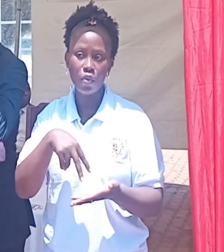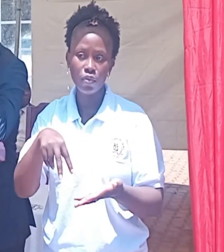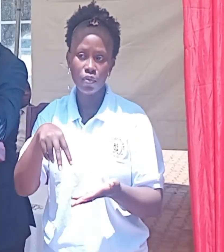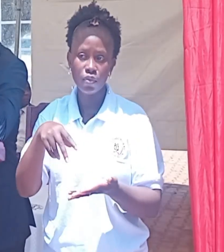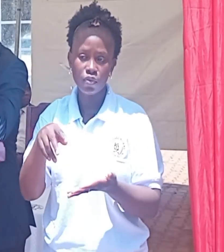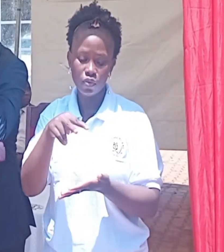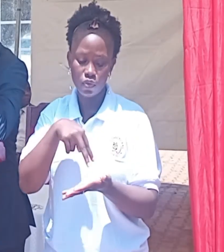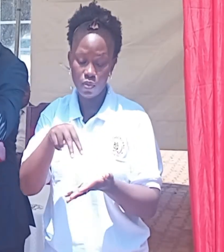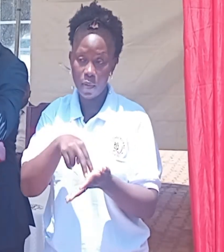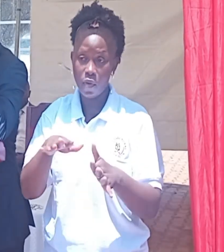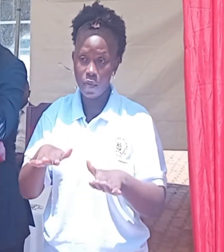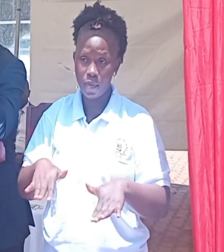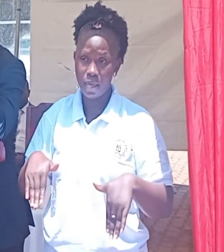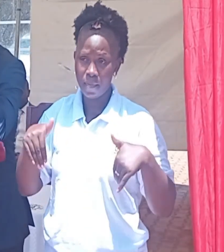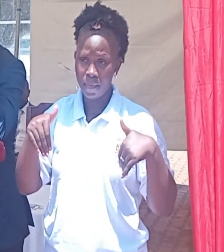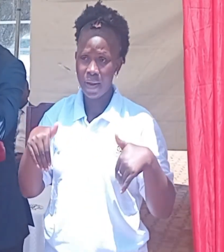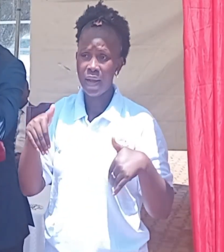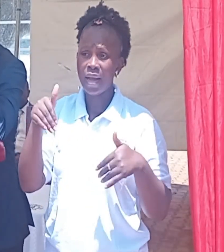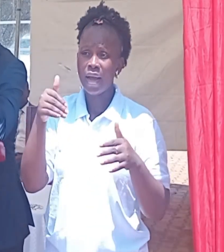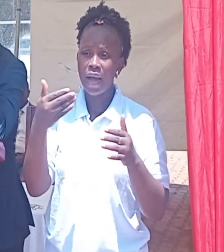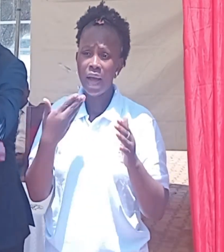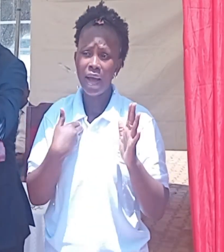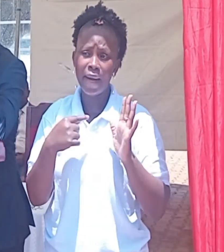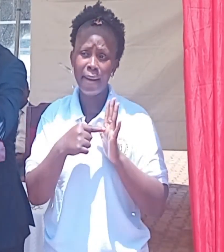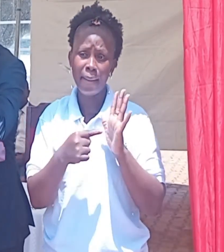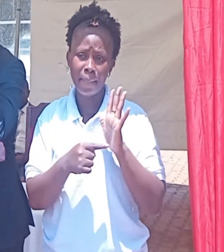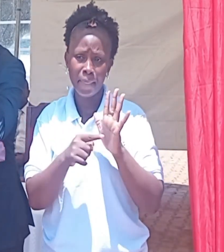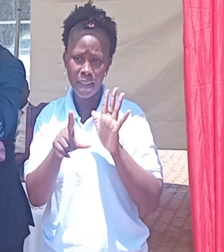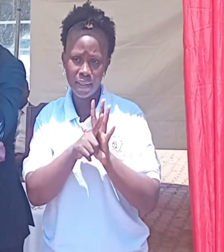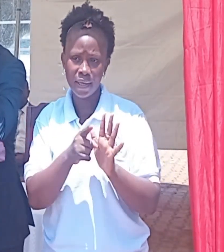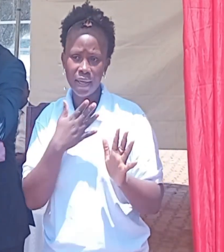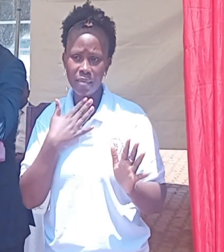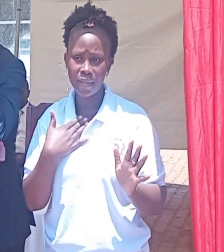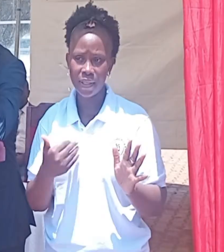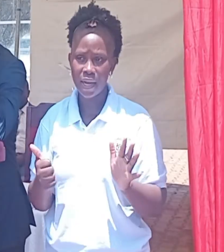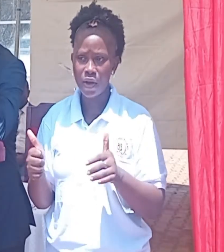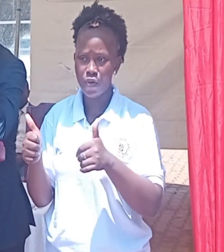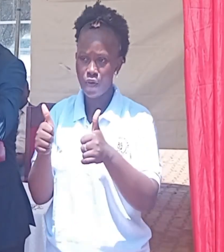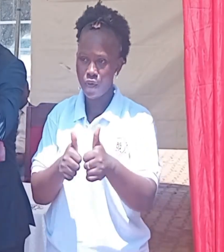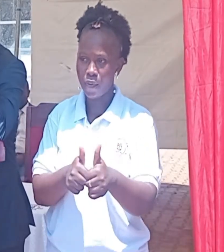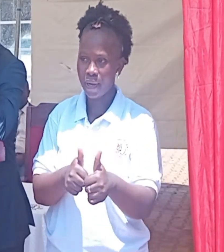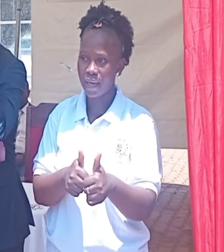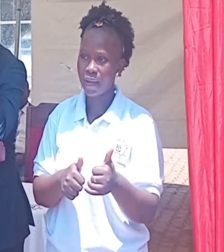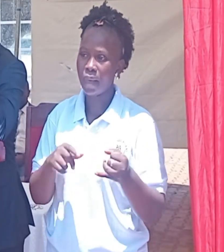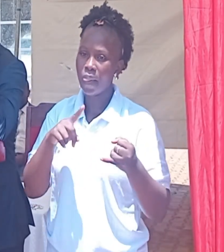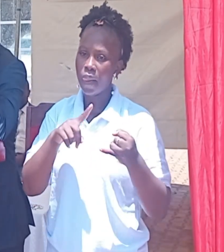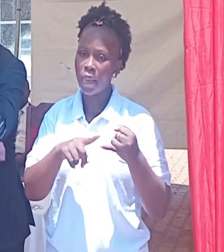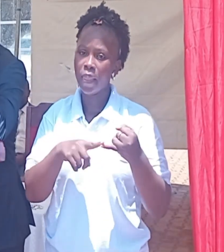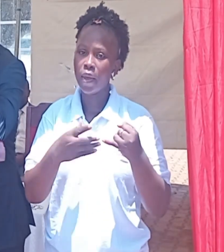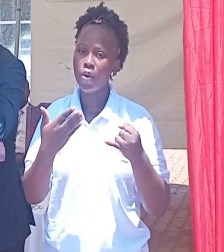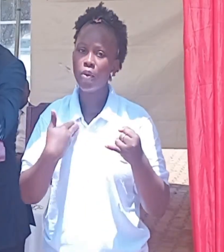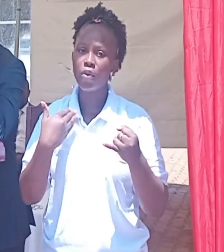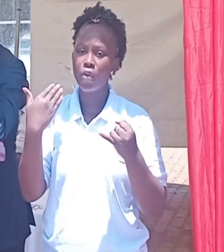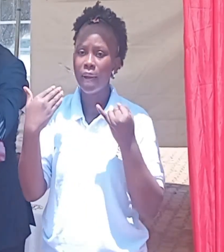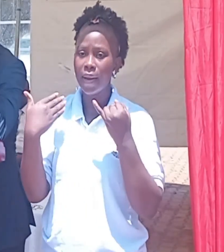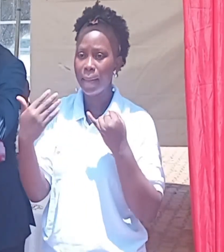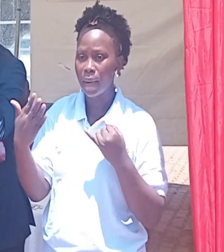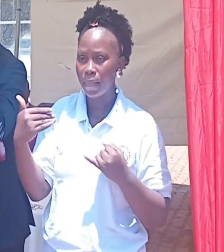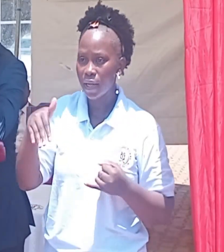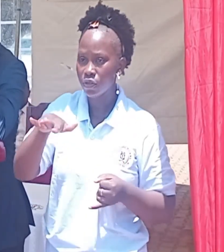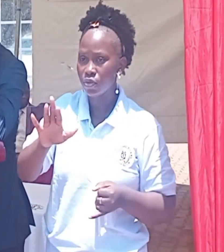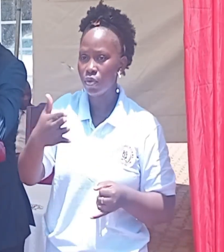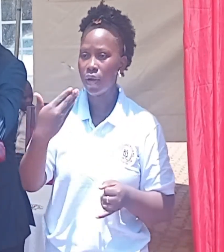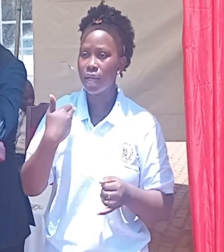palamenti waliwo amateeka gye yeetaaga okwakkiriza obundi okutuukiriza. Olina kubeera n'empapula zo nga